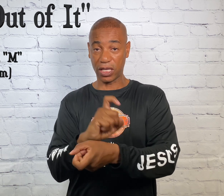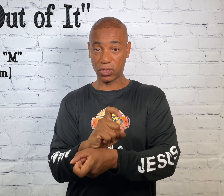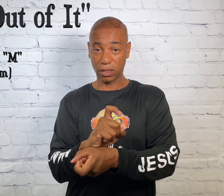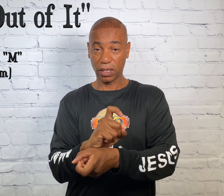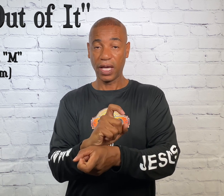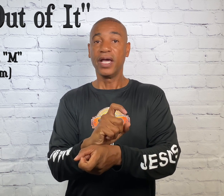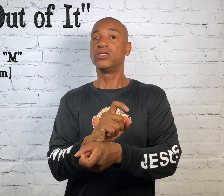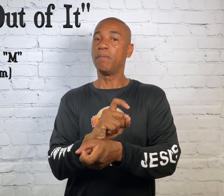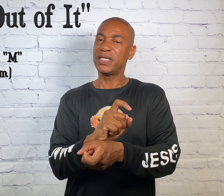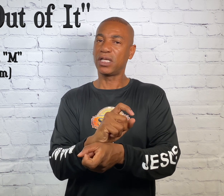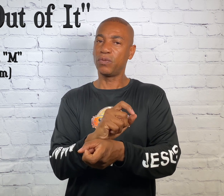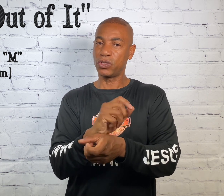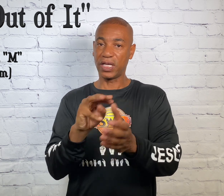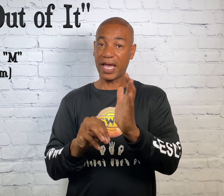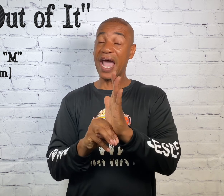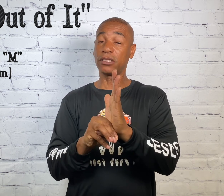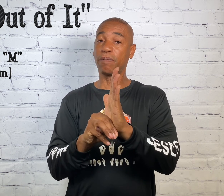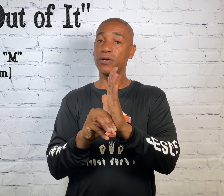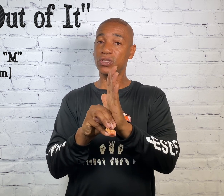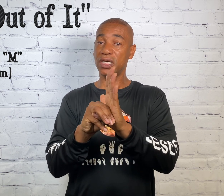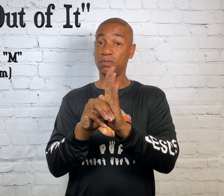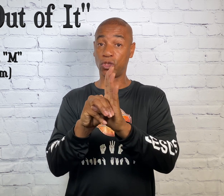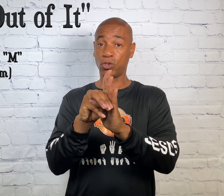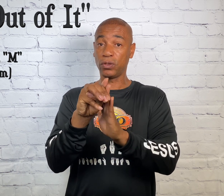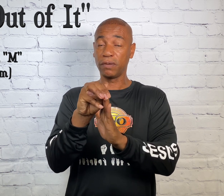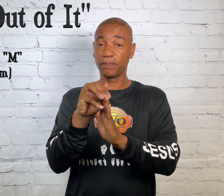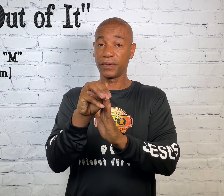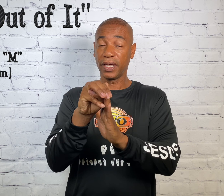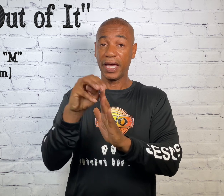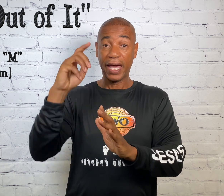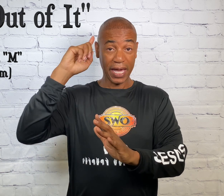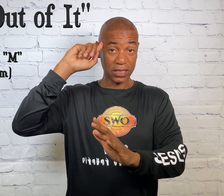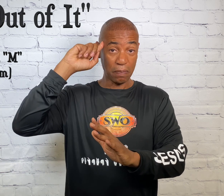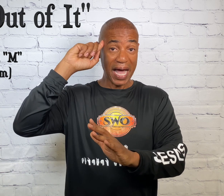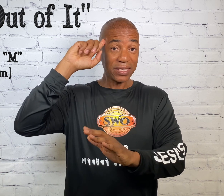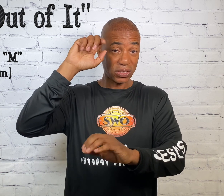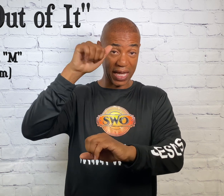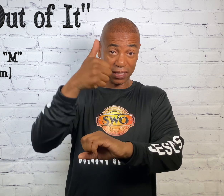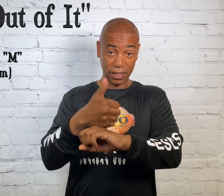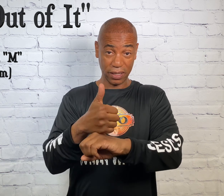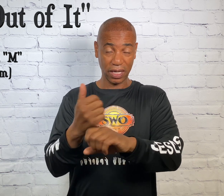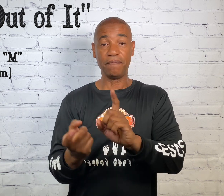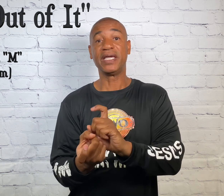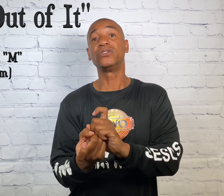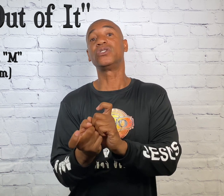change. And so basically what you're saying, as the person is maturing, his mindset, it begins to